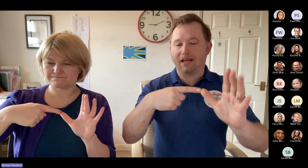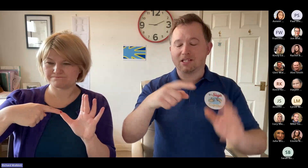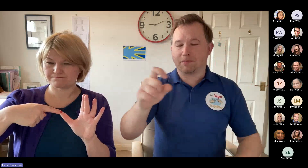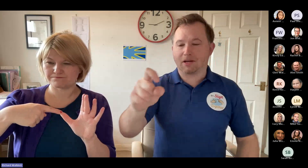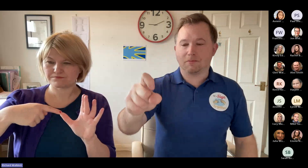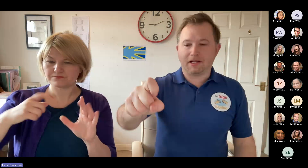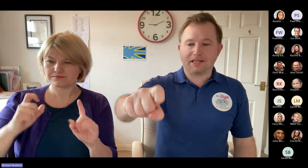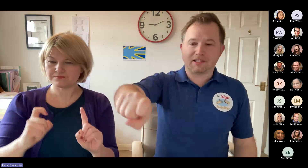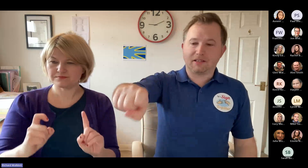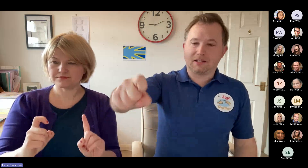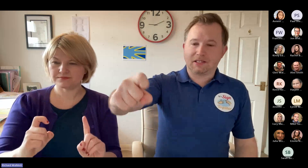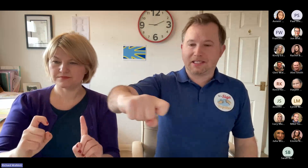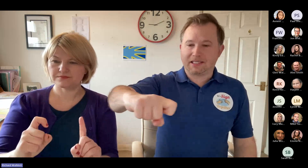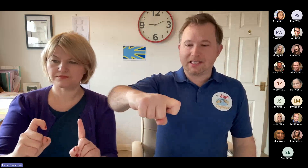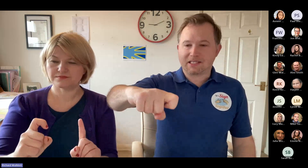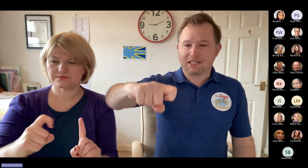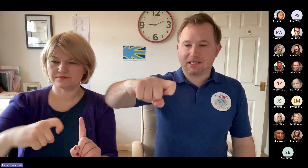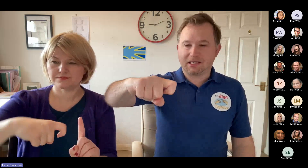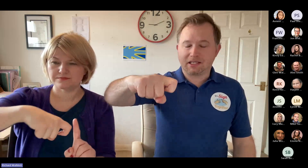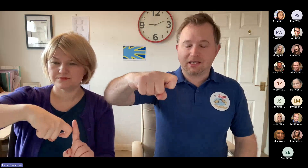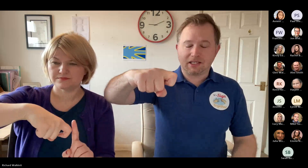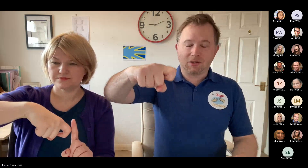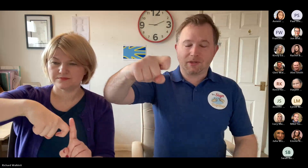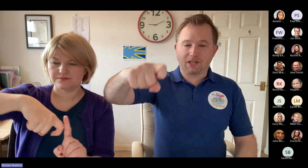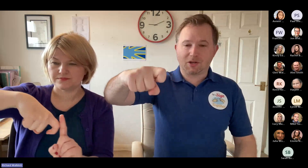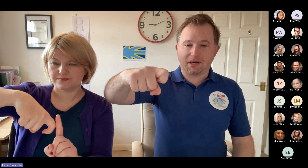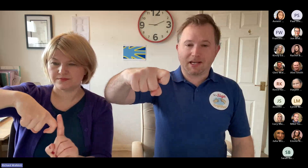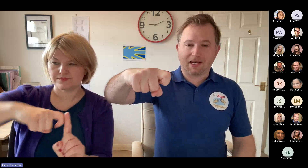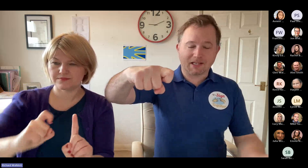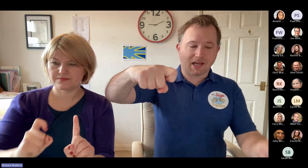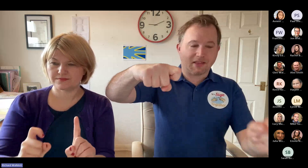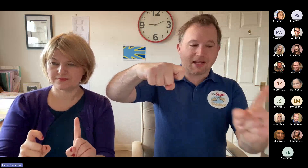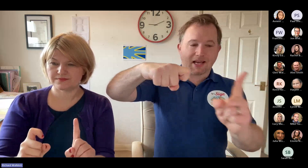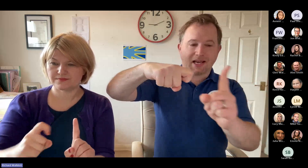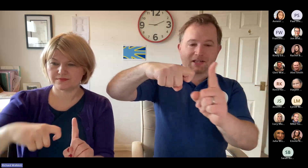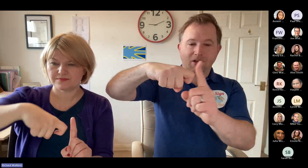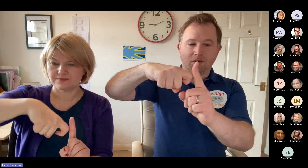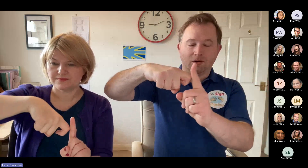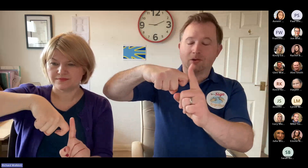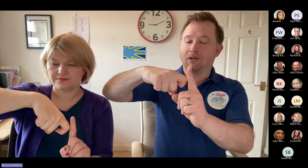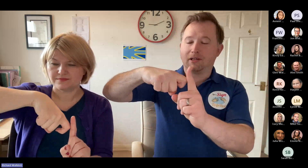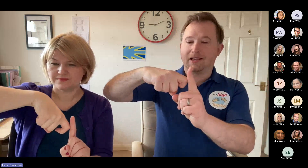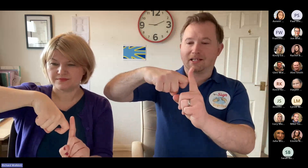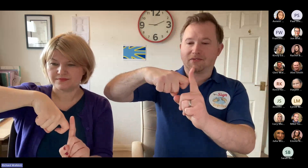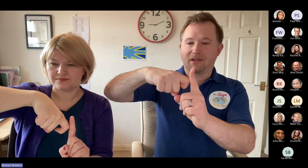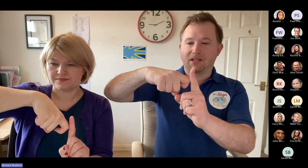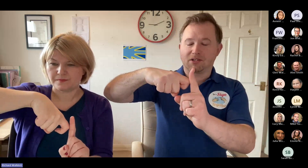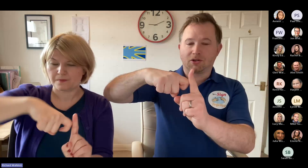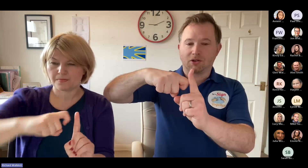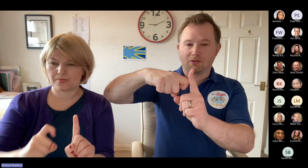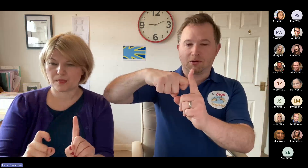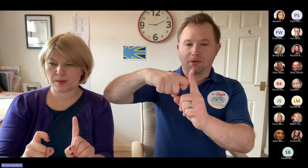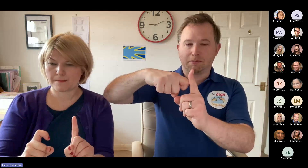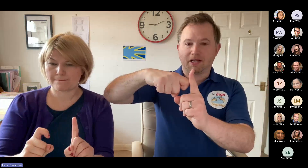Okay, is it a bit complex? Like this, with your dominant hand, and then add your index finger to your non-dominant,